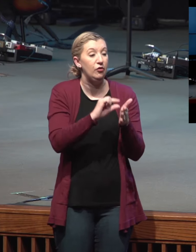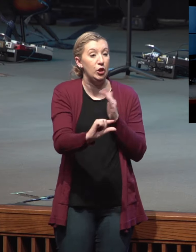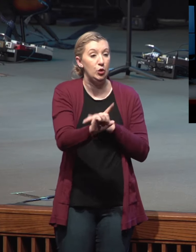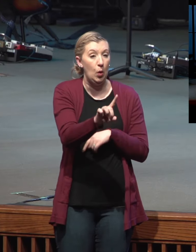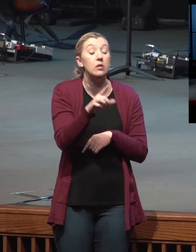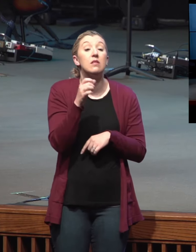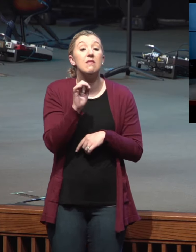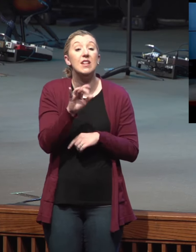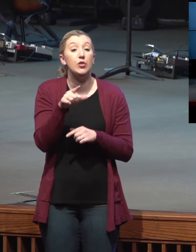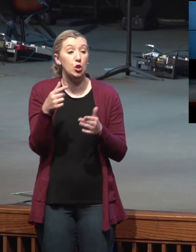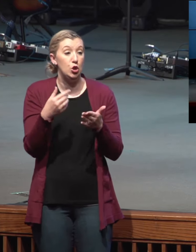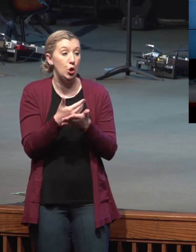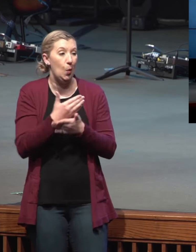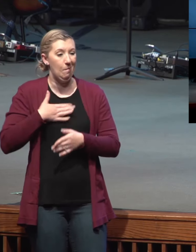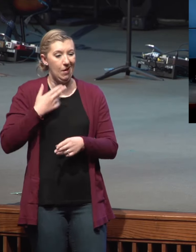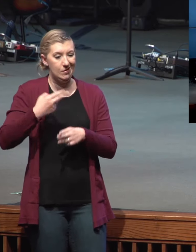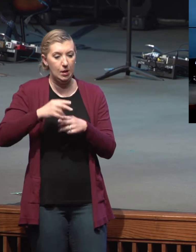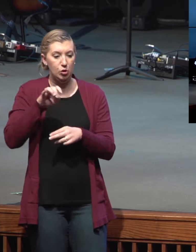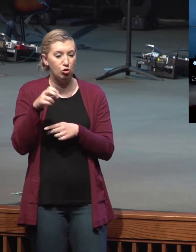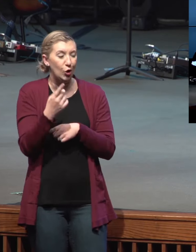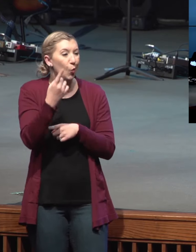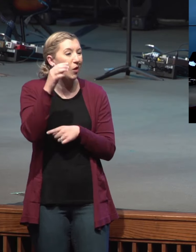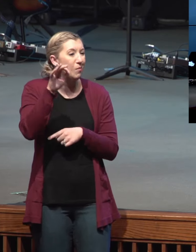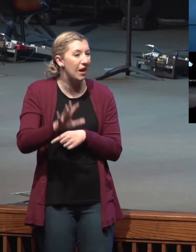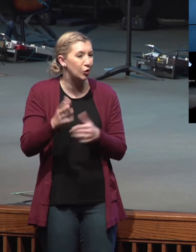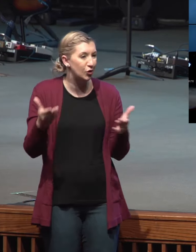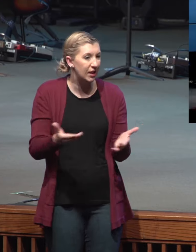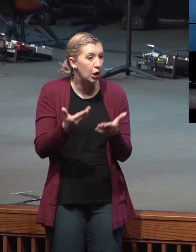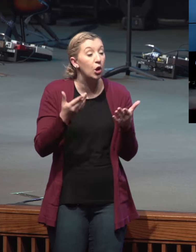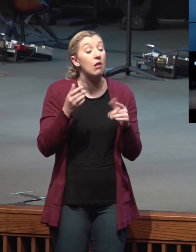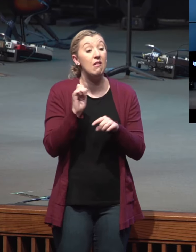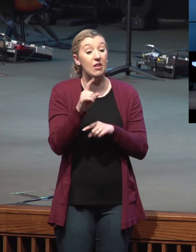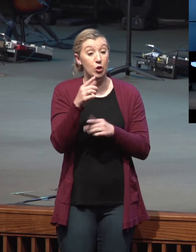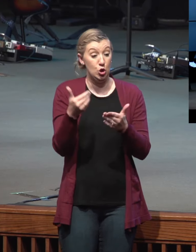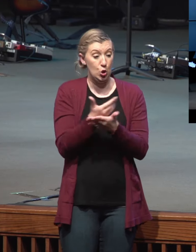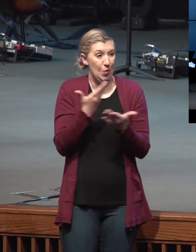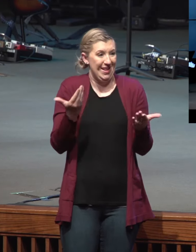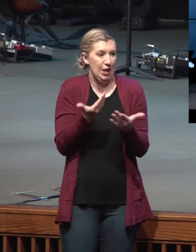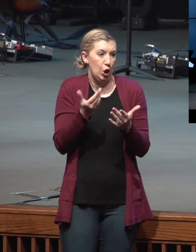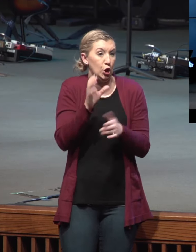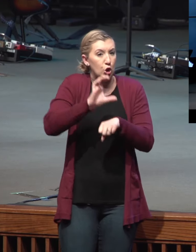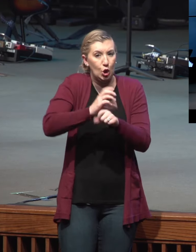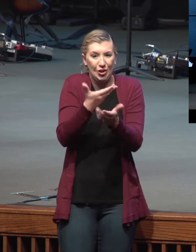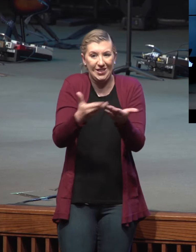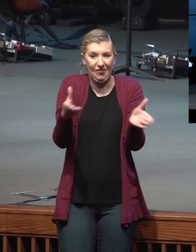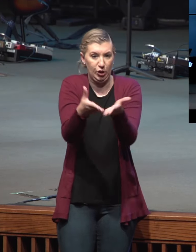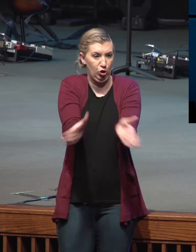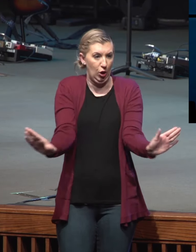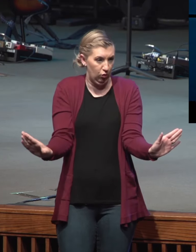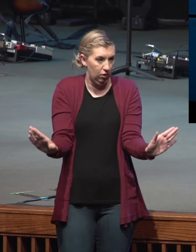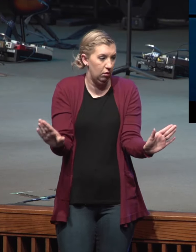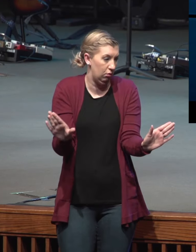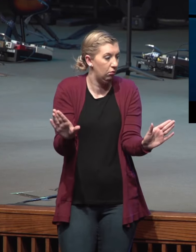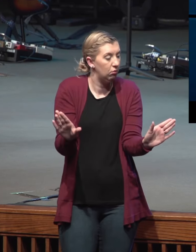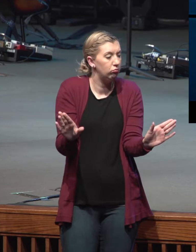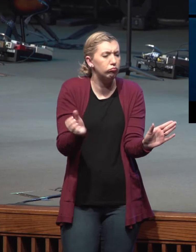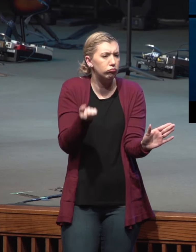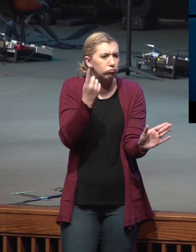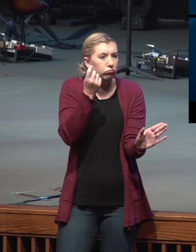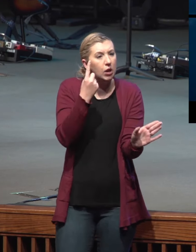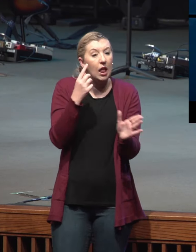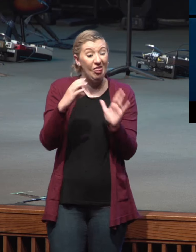if you're new, my name's Josh. I'm one of the pastors here. But if you're new to church stuff in general, you need to know